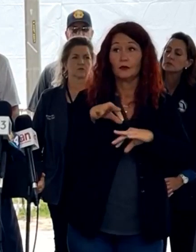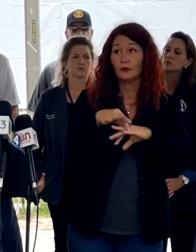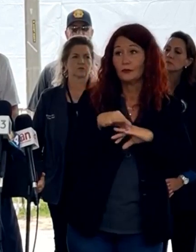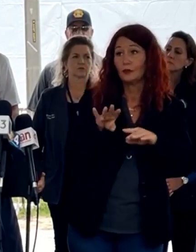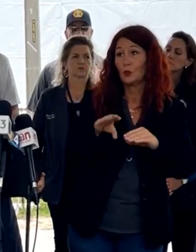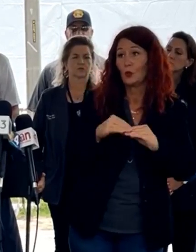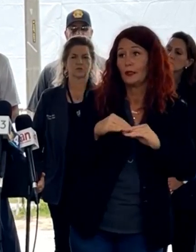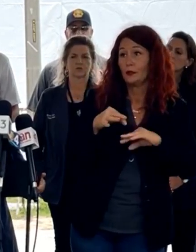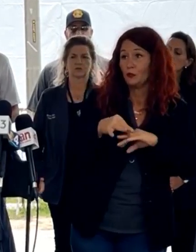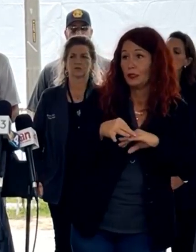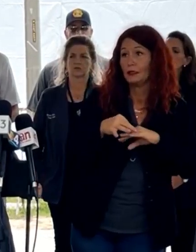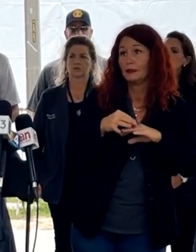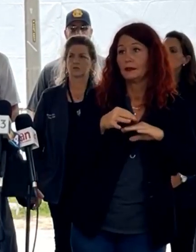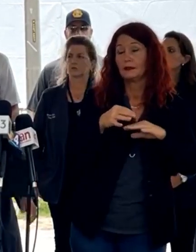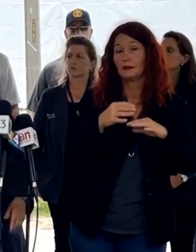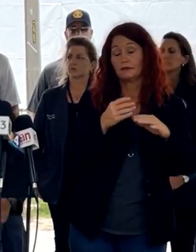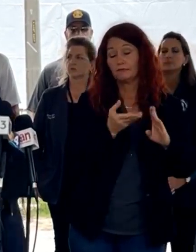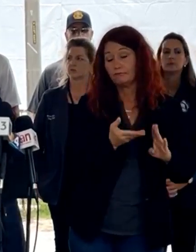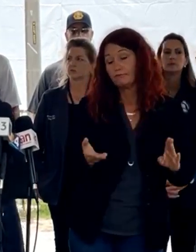we find.